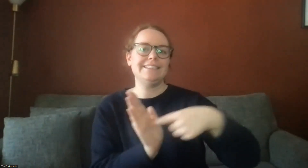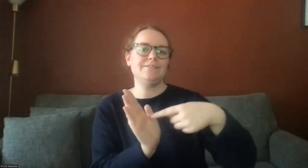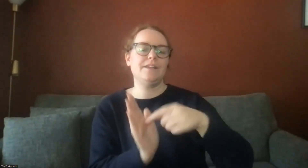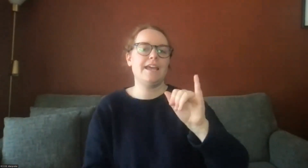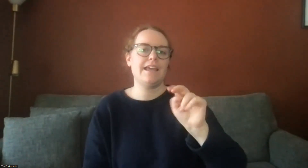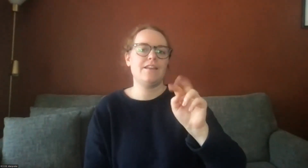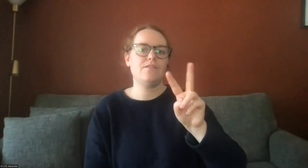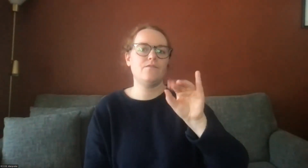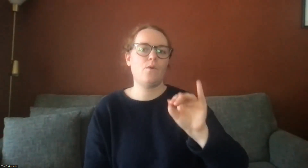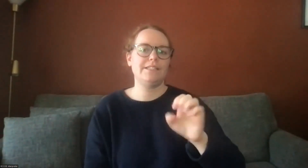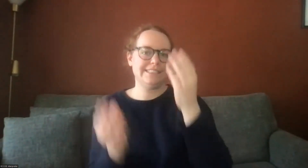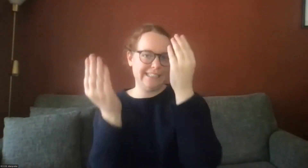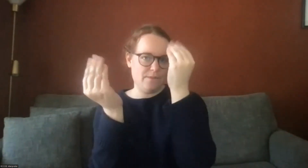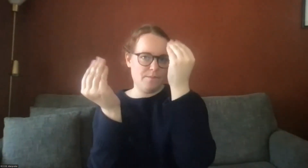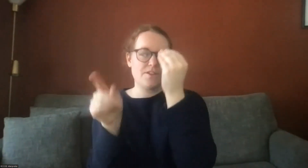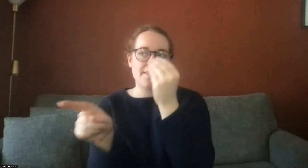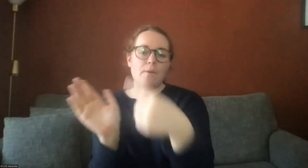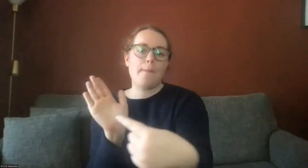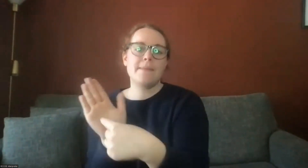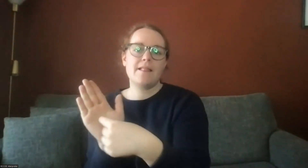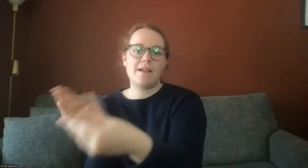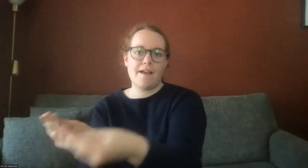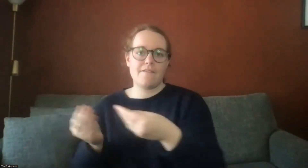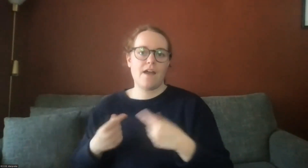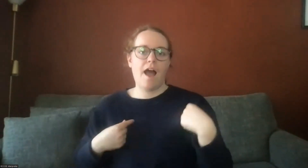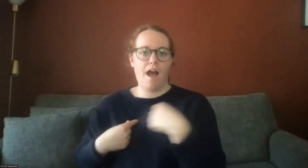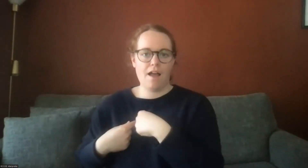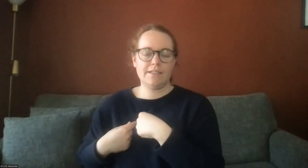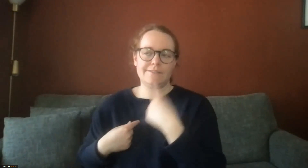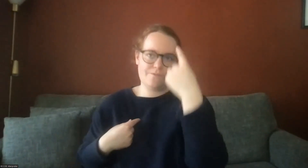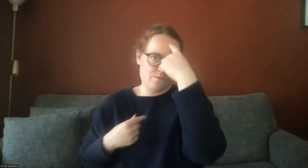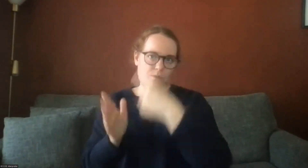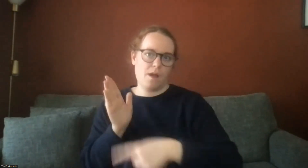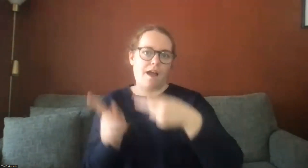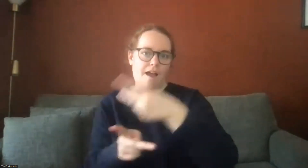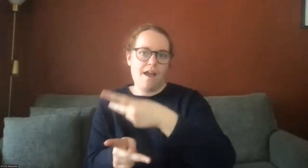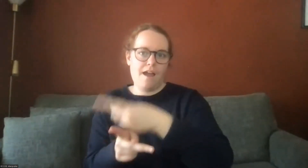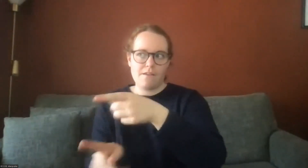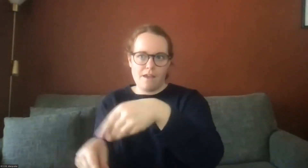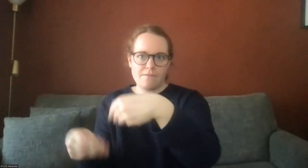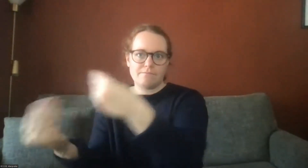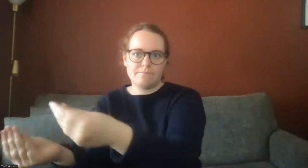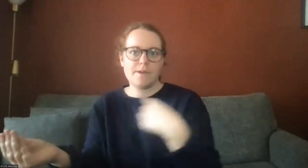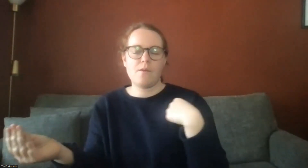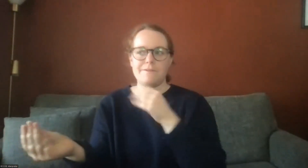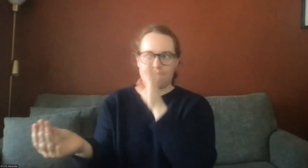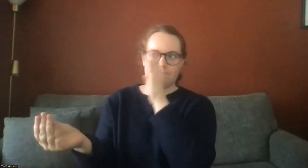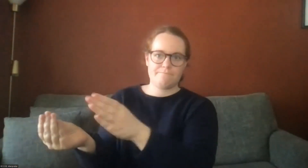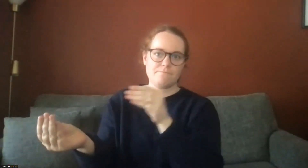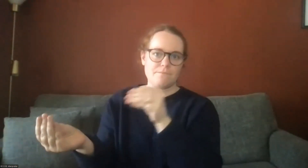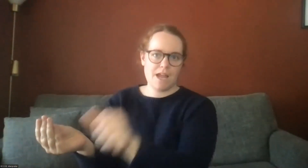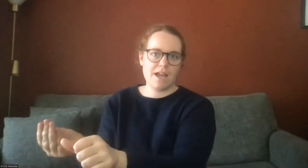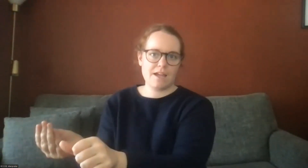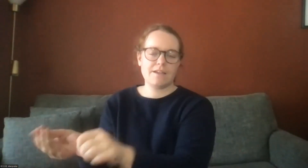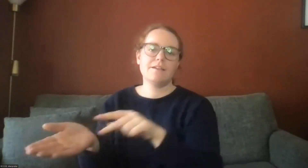provider, and they would invoice us for the care that they provided, and we pay them directly. So it wouldn't